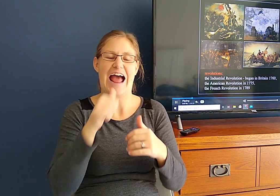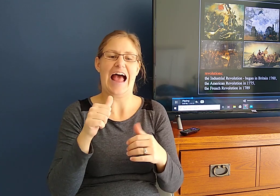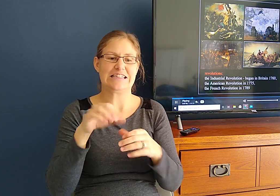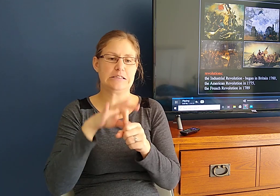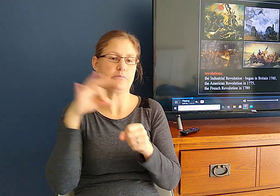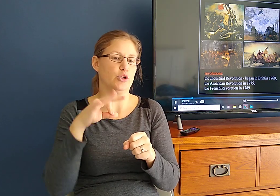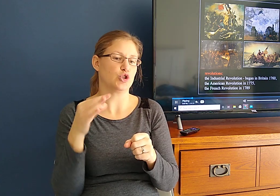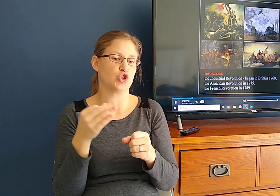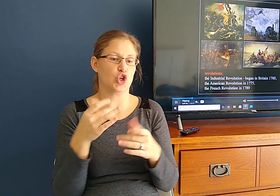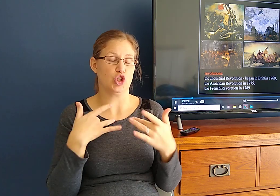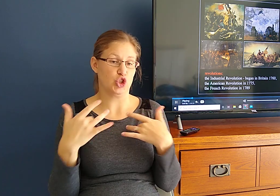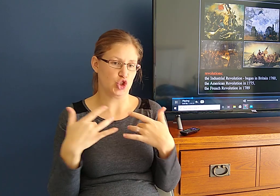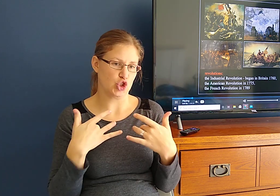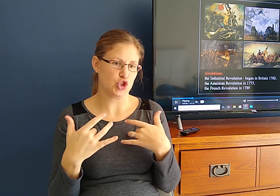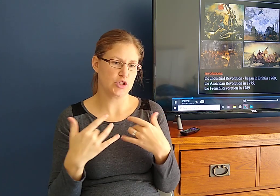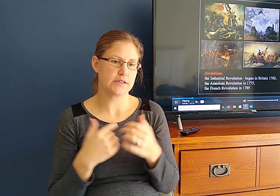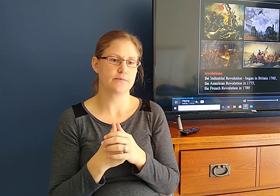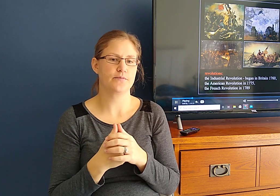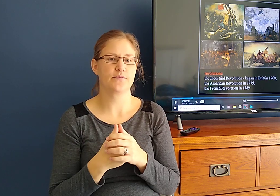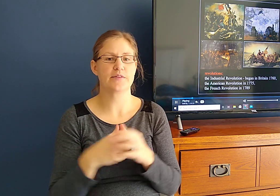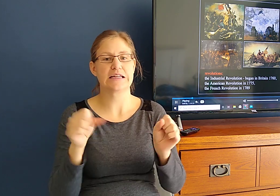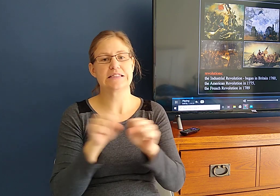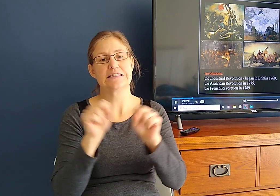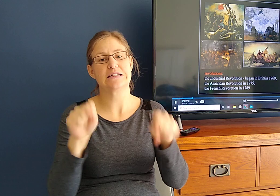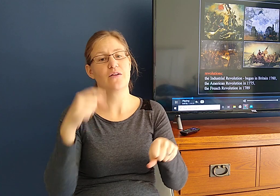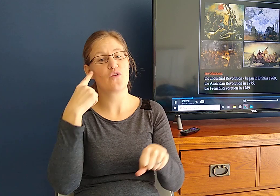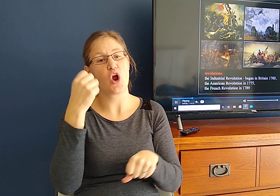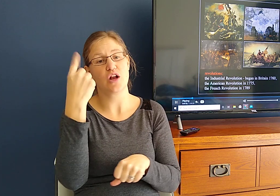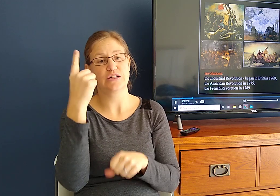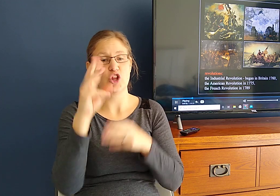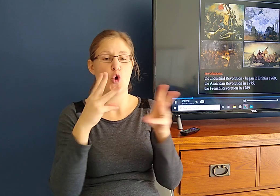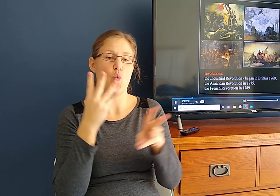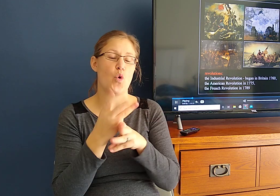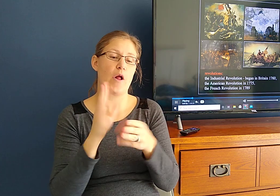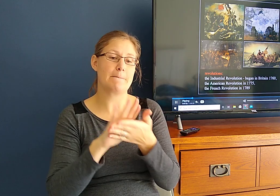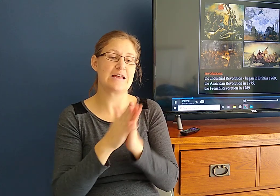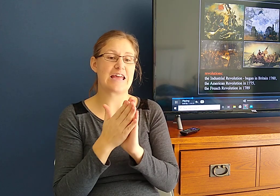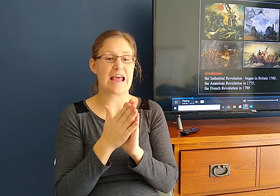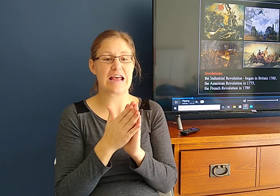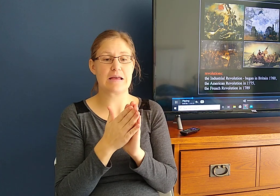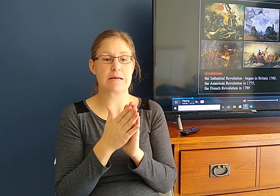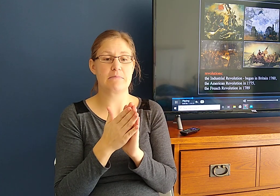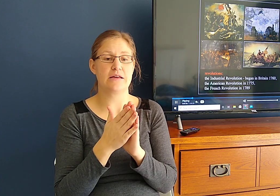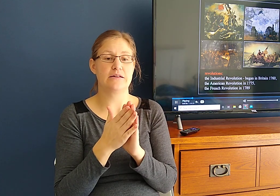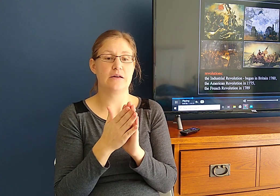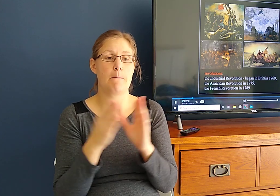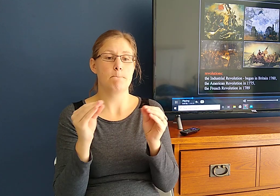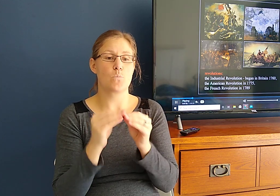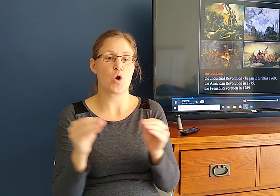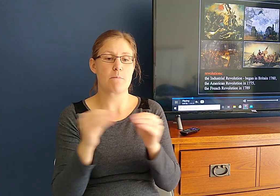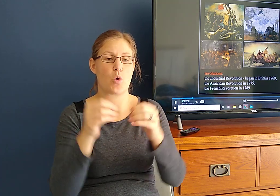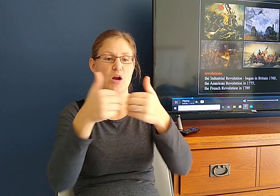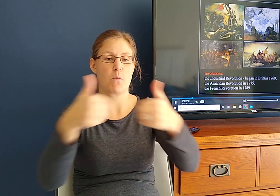concerns. Systems for understanding the world became increasingly fragmented. Traditional values